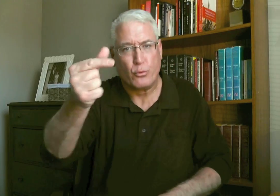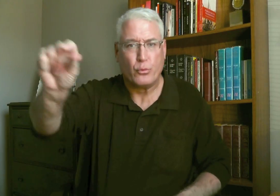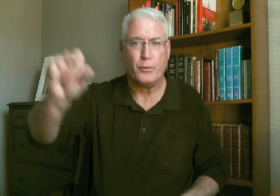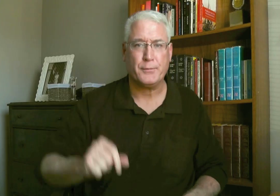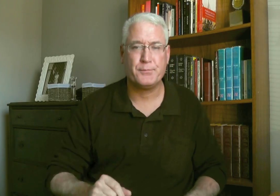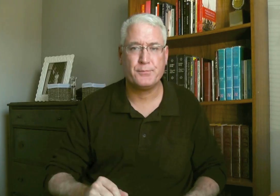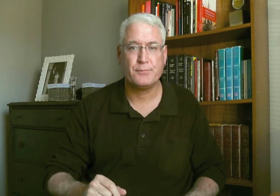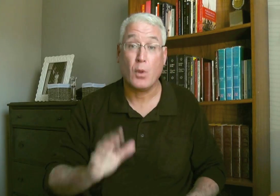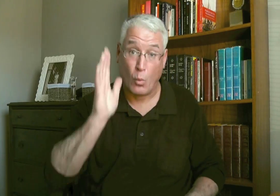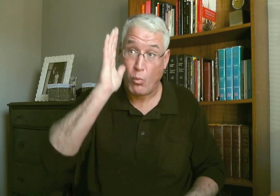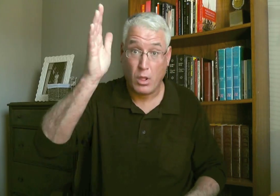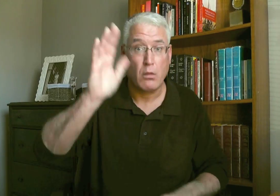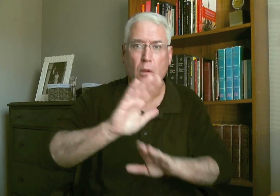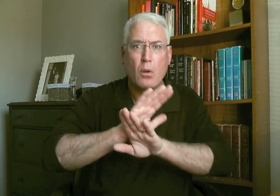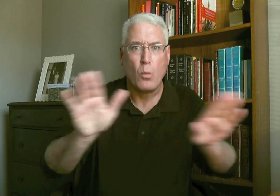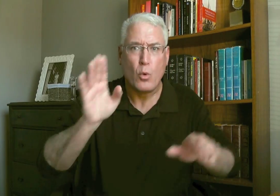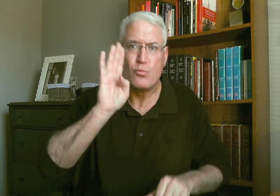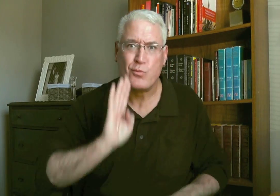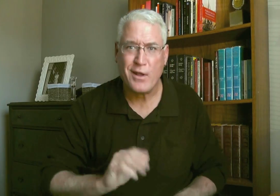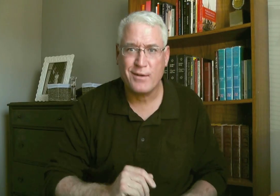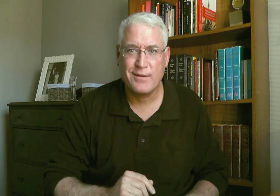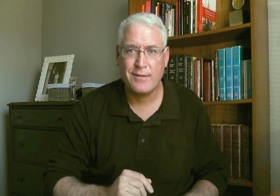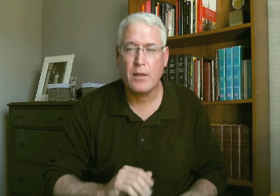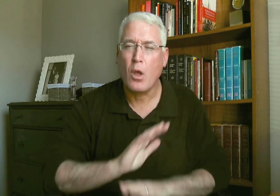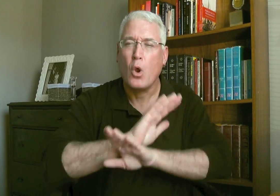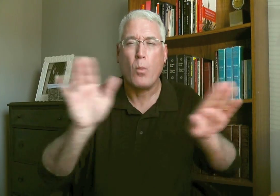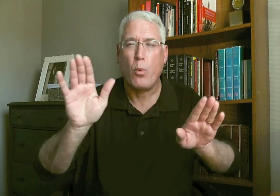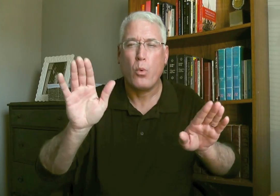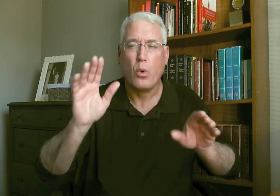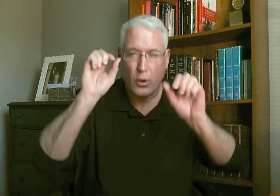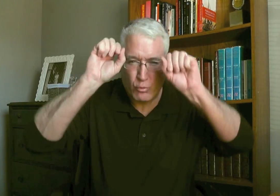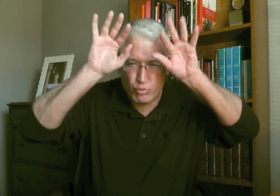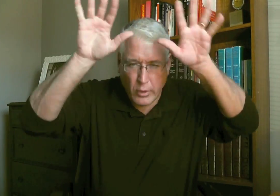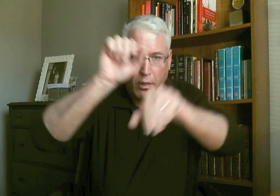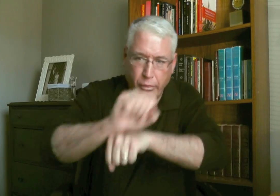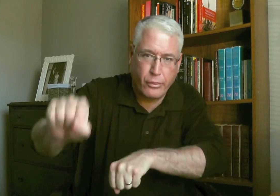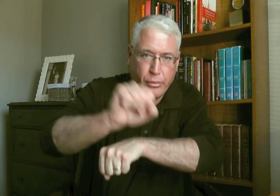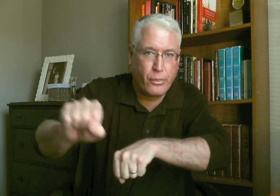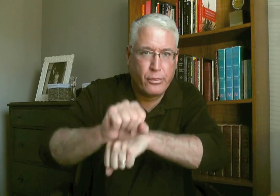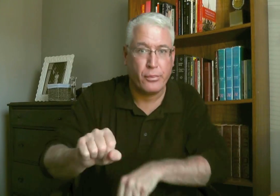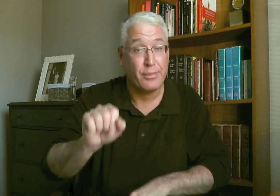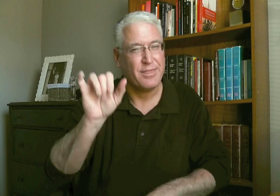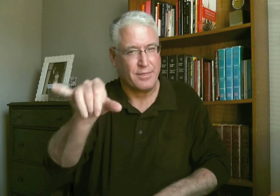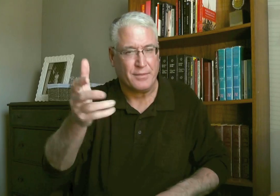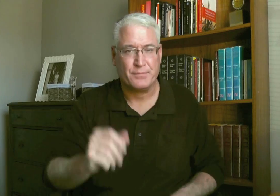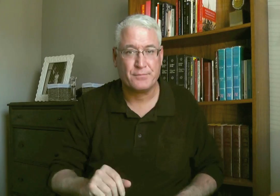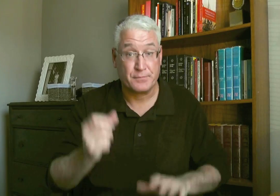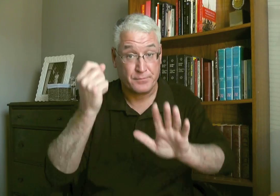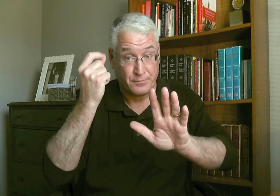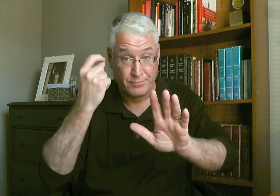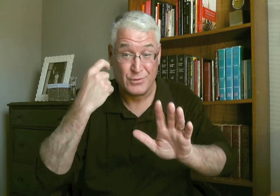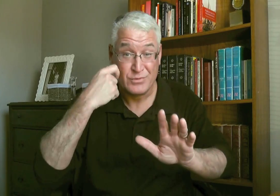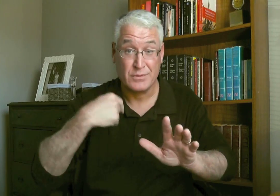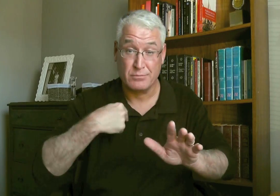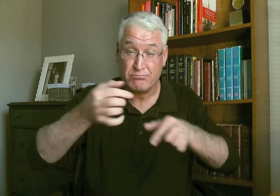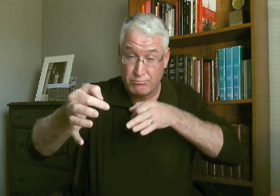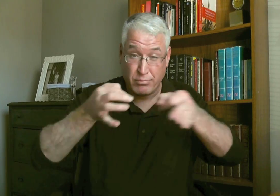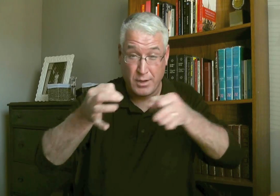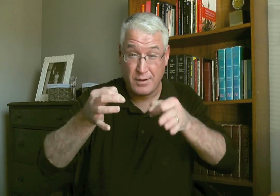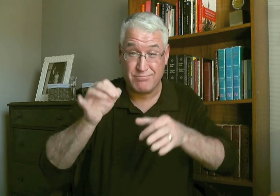It's toil. In the future, there'll be no brown grass. There'll be no sweat and toil for it.